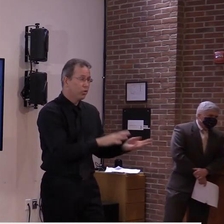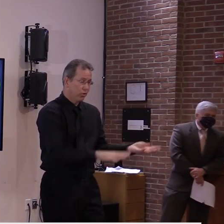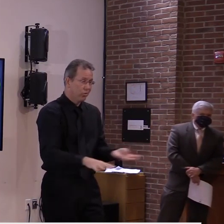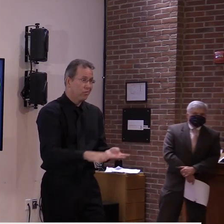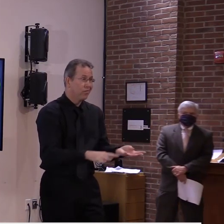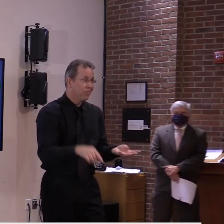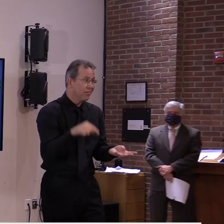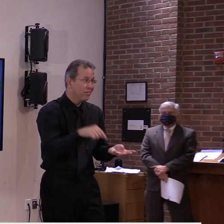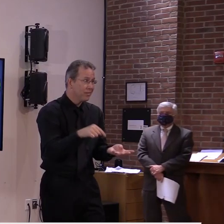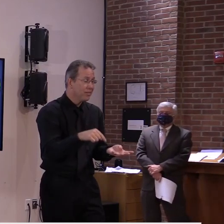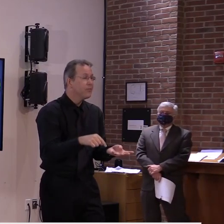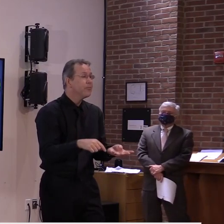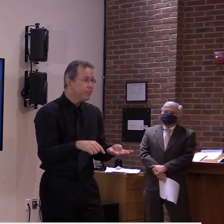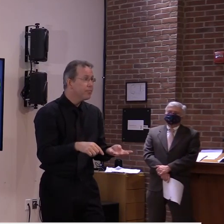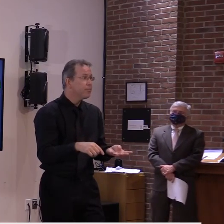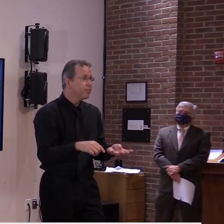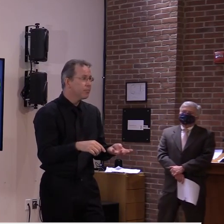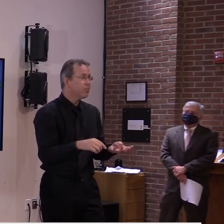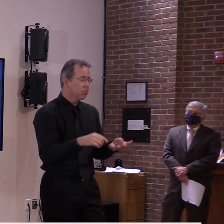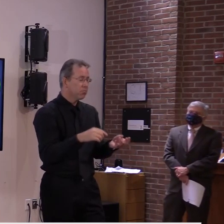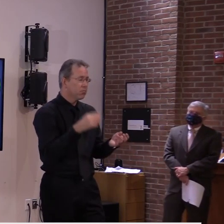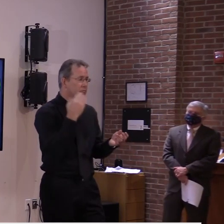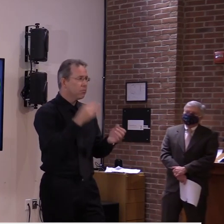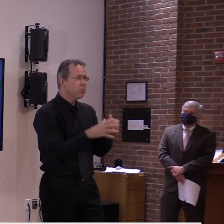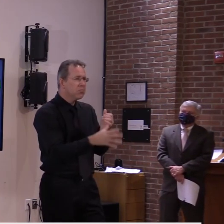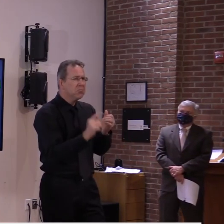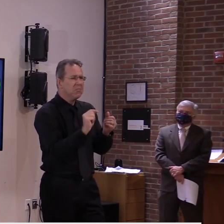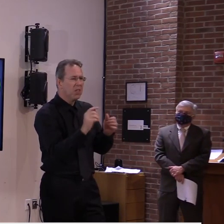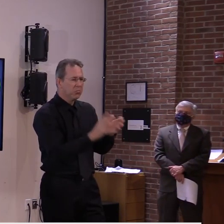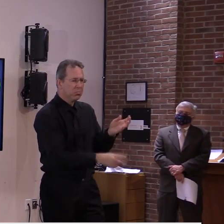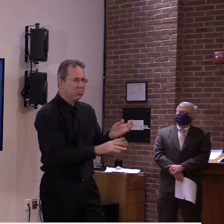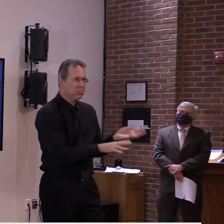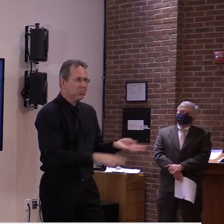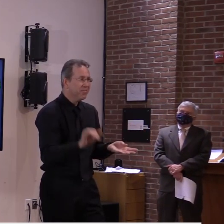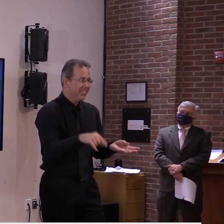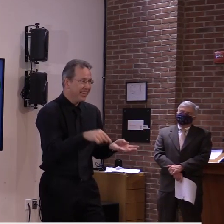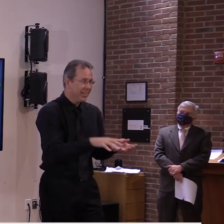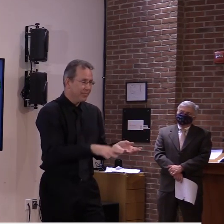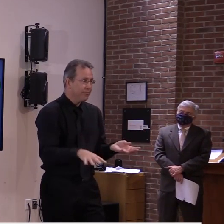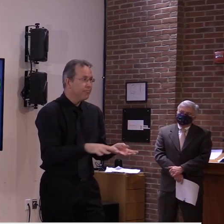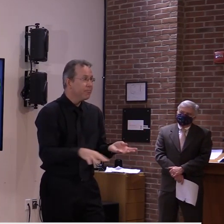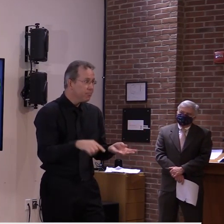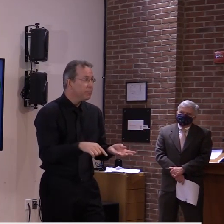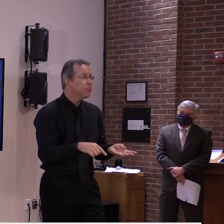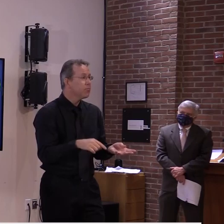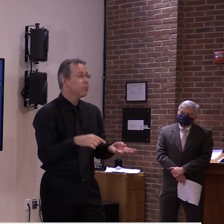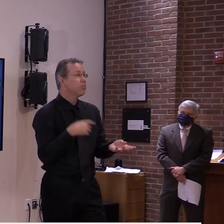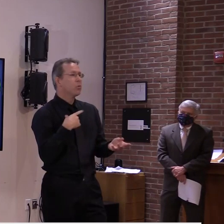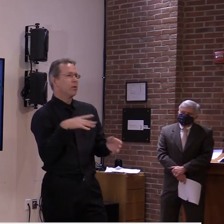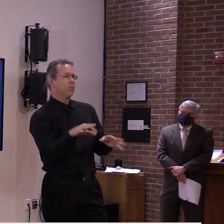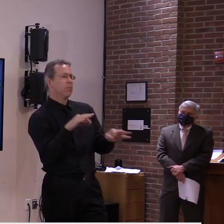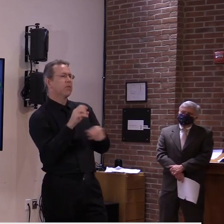plants and measuring the genome of the virus in the